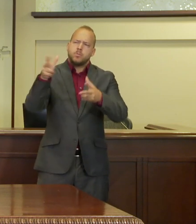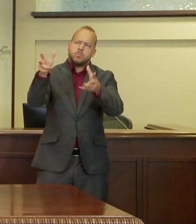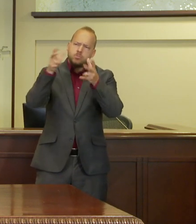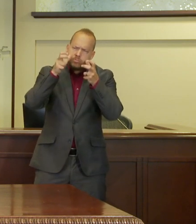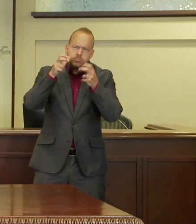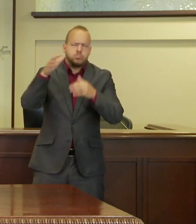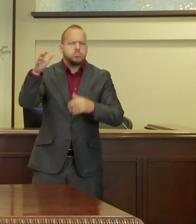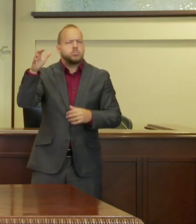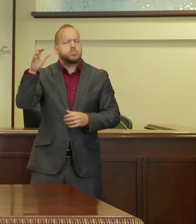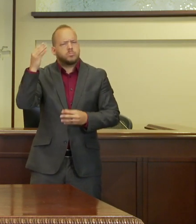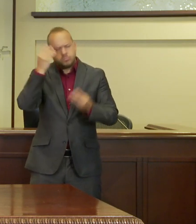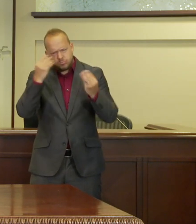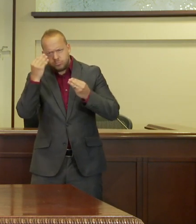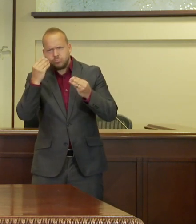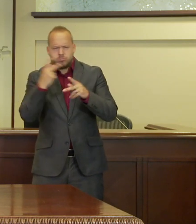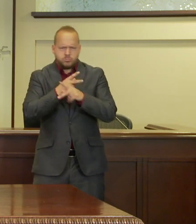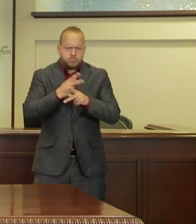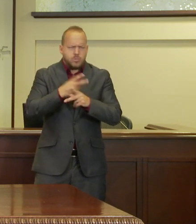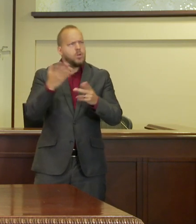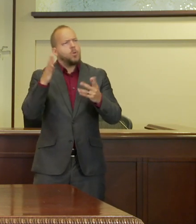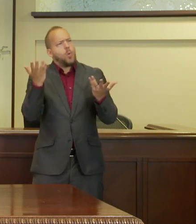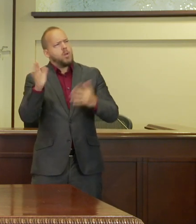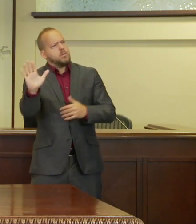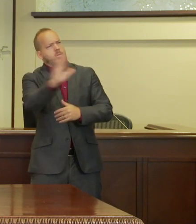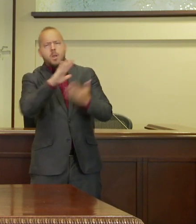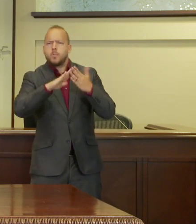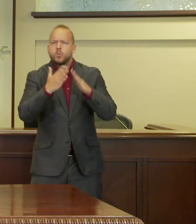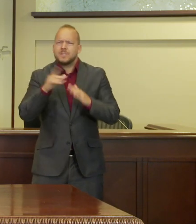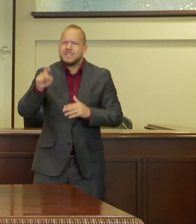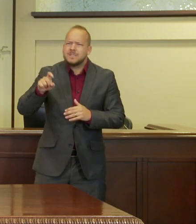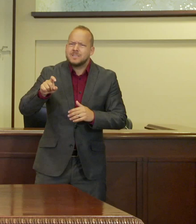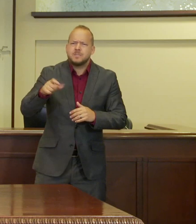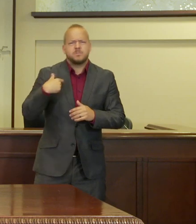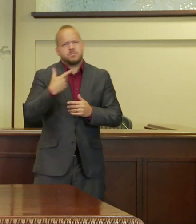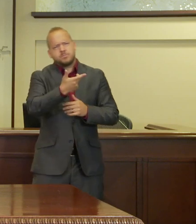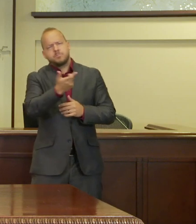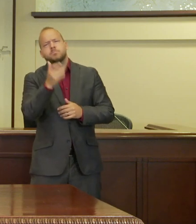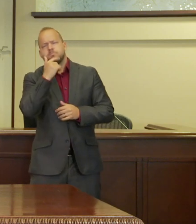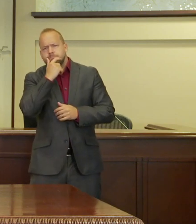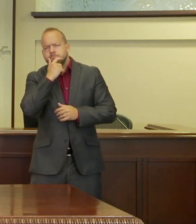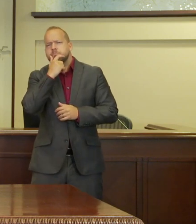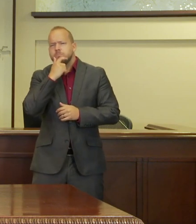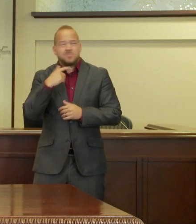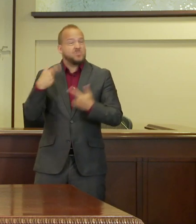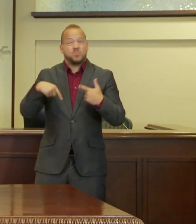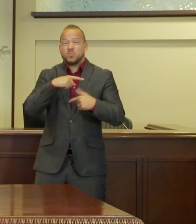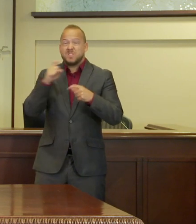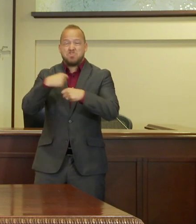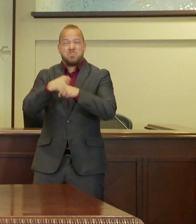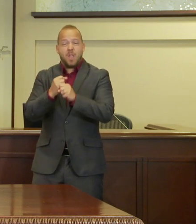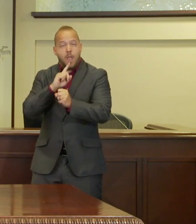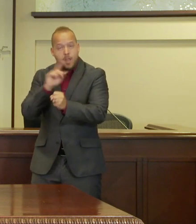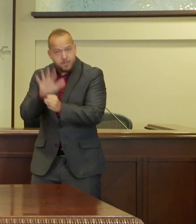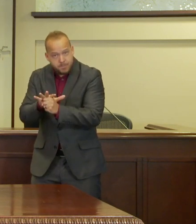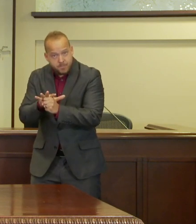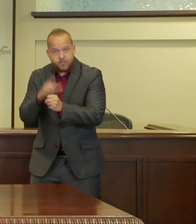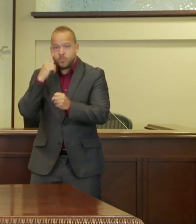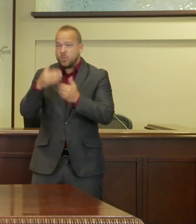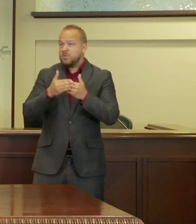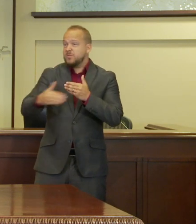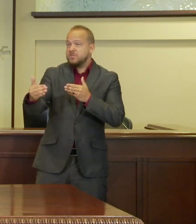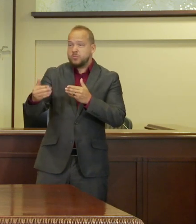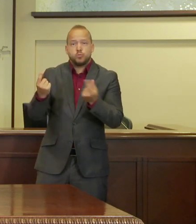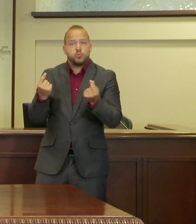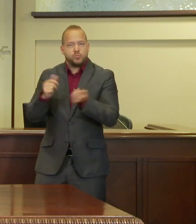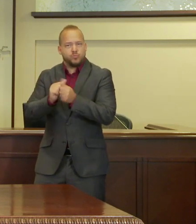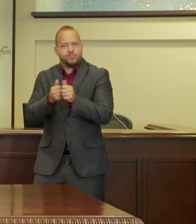community, but also to make commitments about what we were going to do going forward. And I made a whole host of commitments around public health and working with the